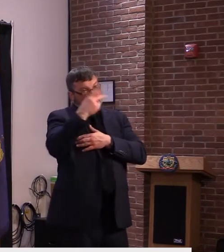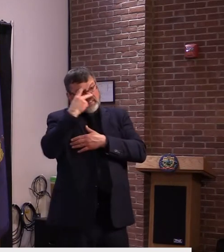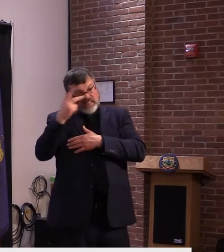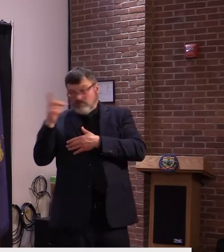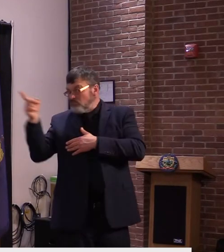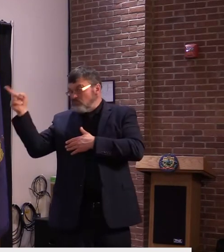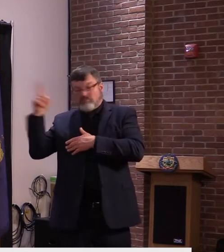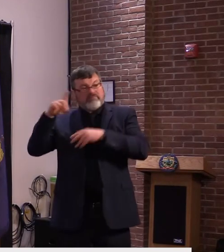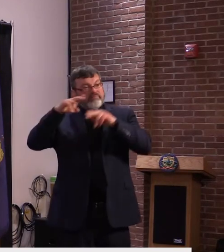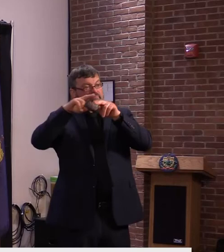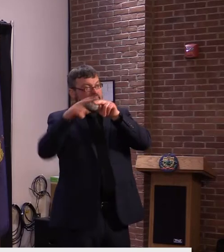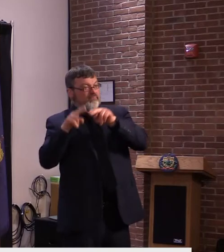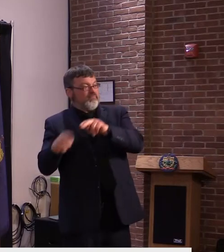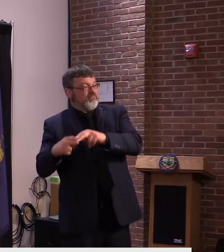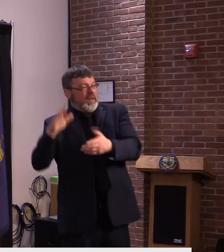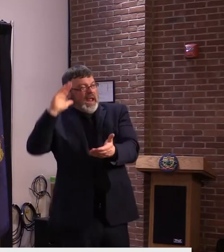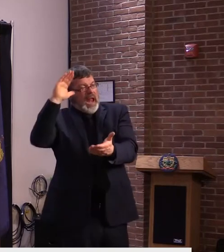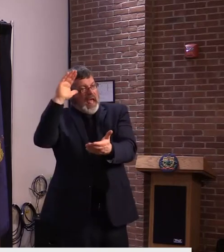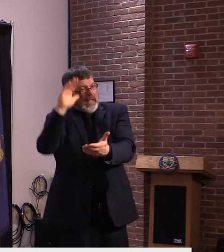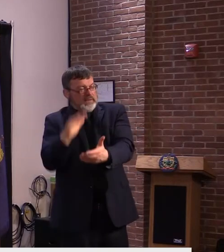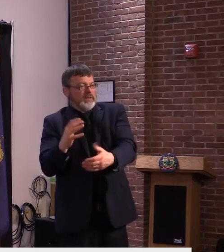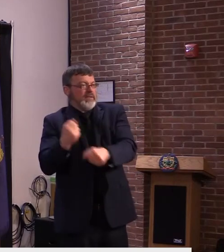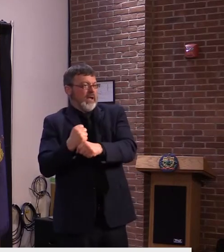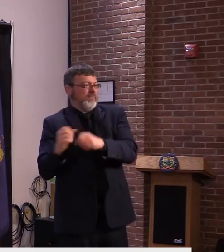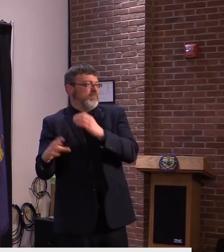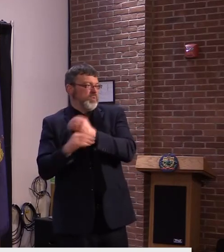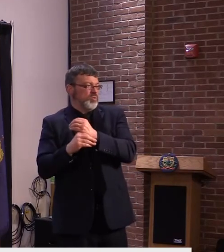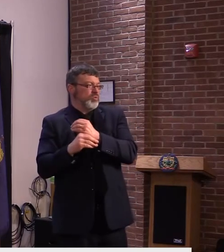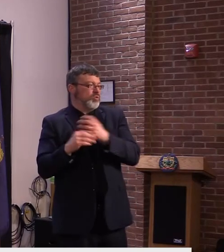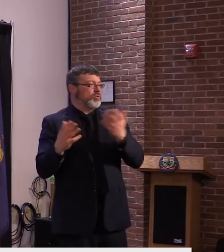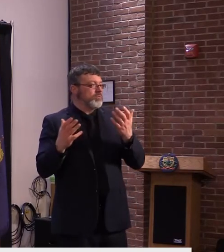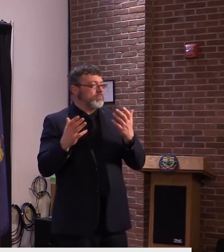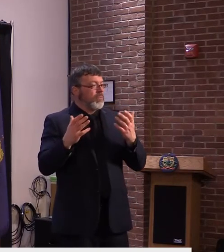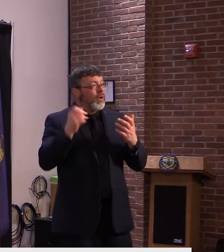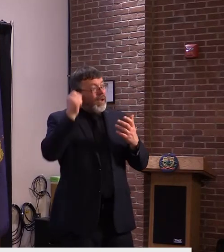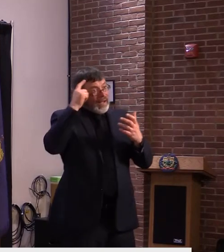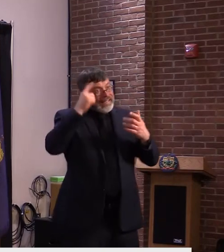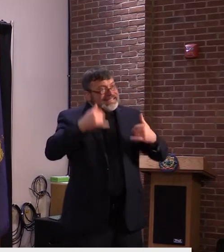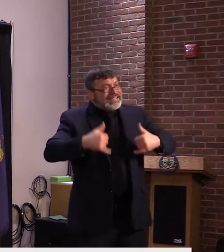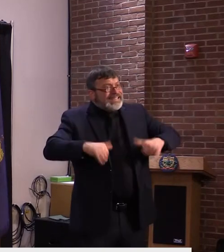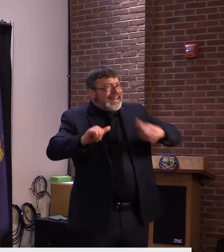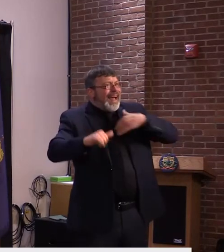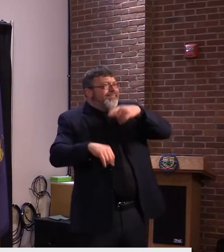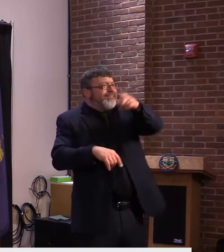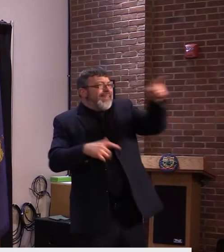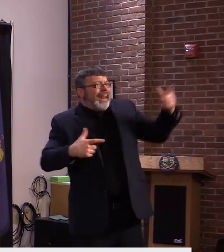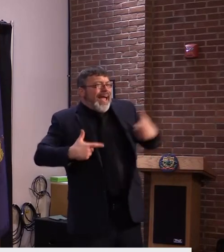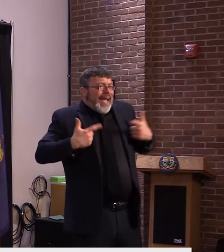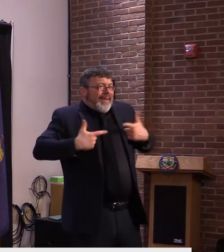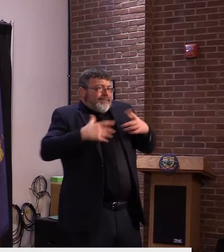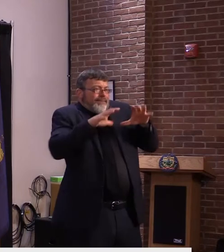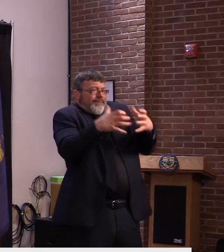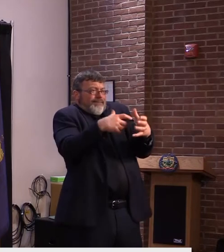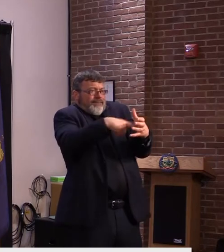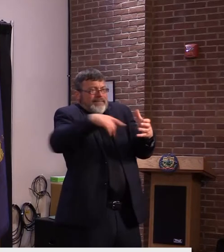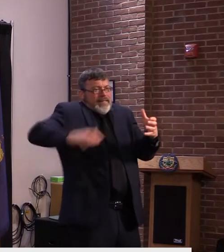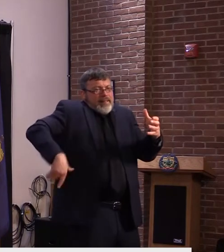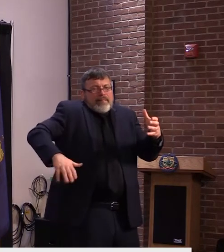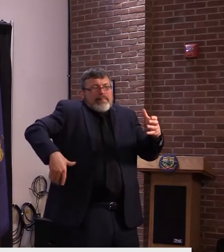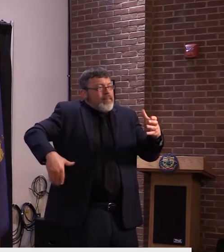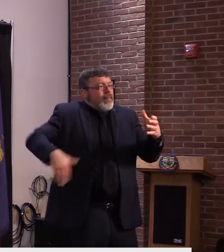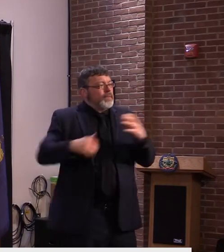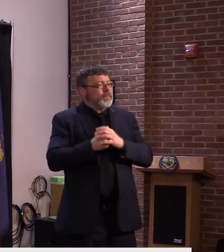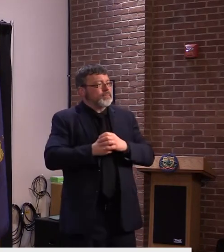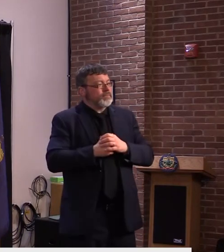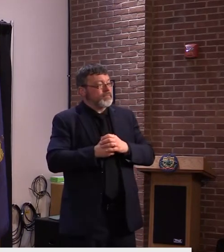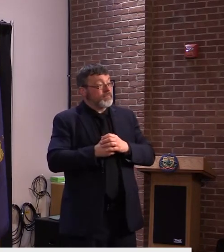every week, and that's really important. and it's been through the entire Omicron. We've gone to higher numbers than we have now,